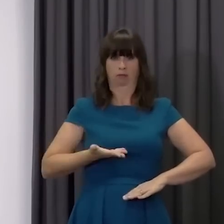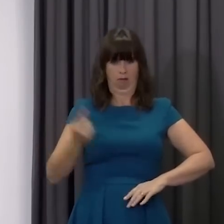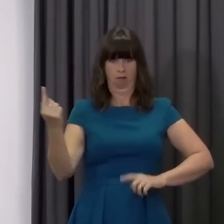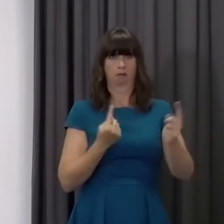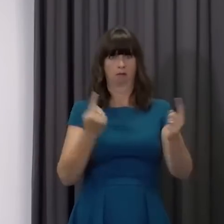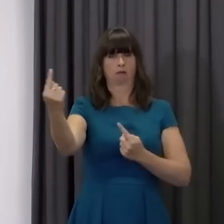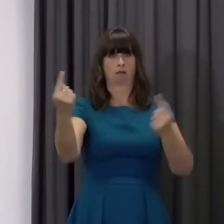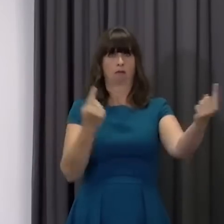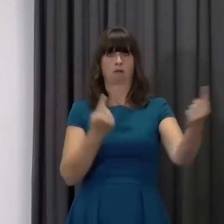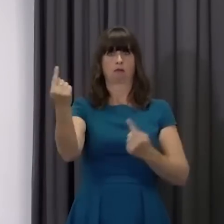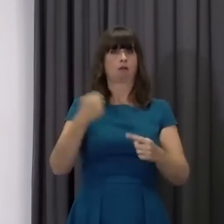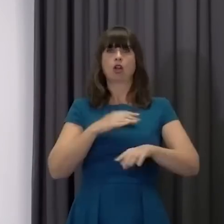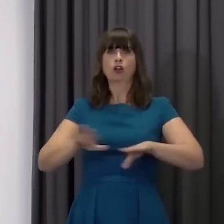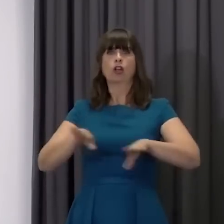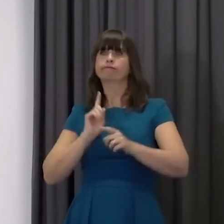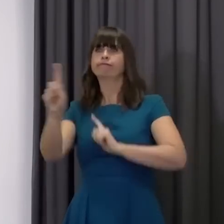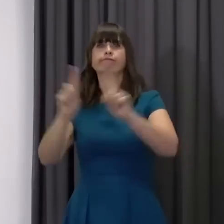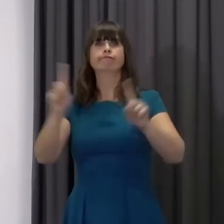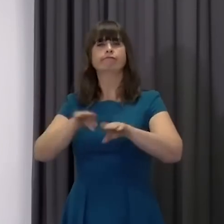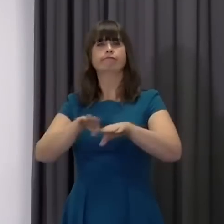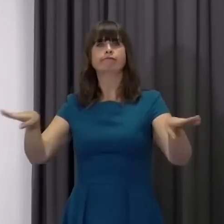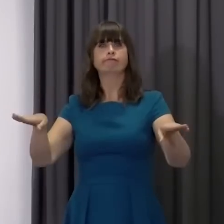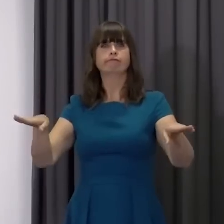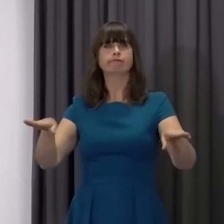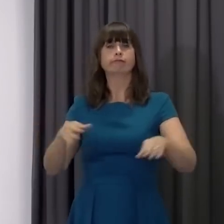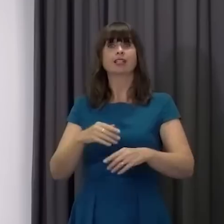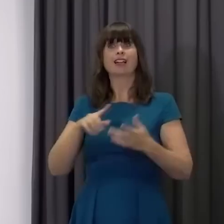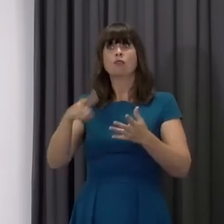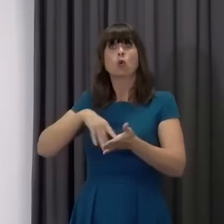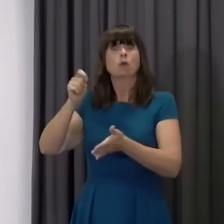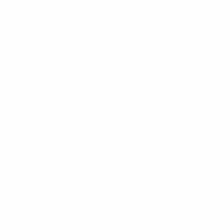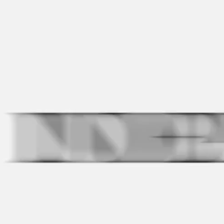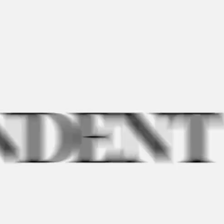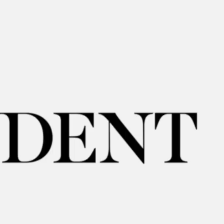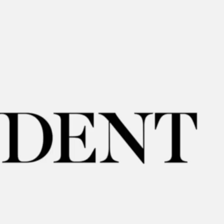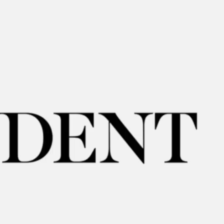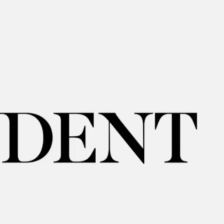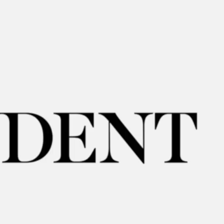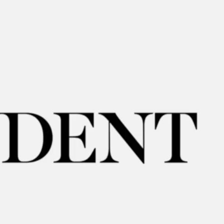also have to stop selling alcohol from 10 o'clock in the evening.